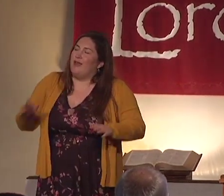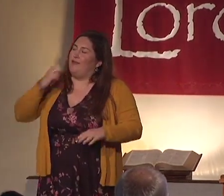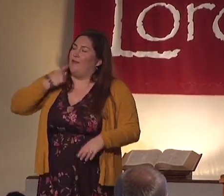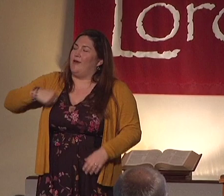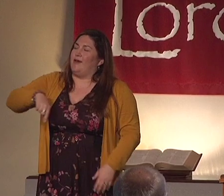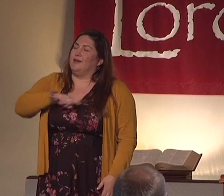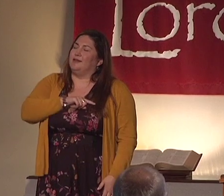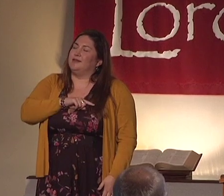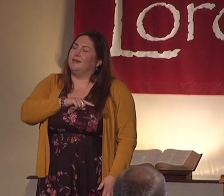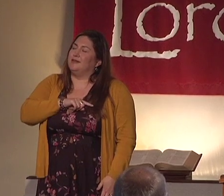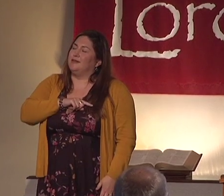suffering for us.